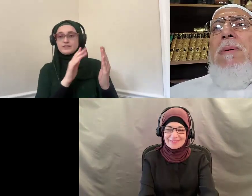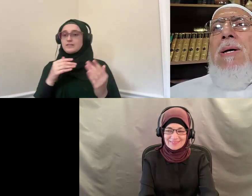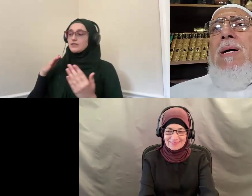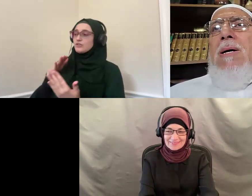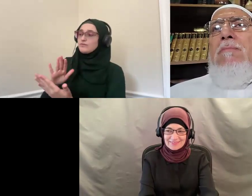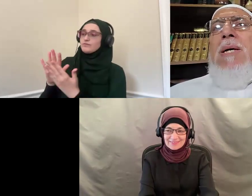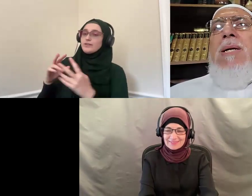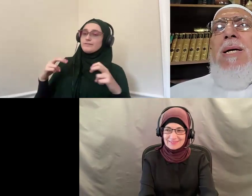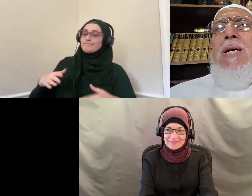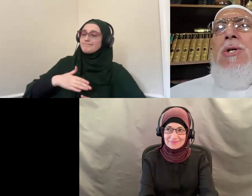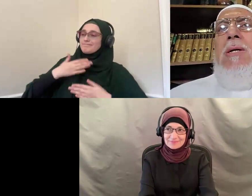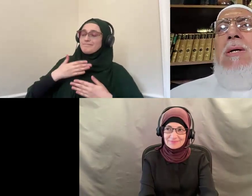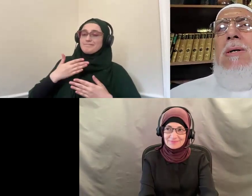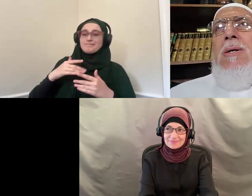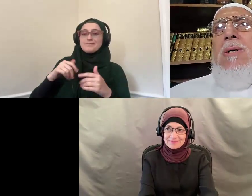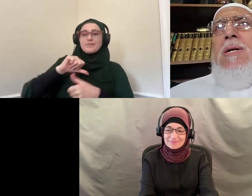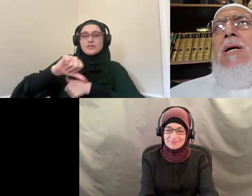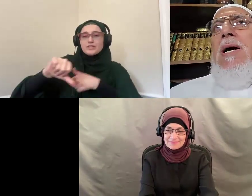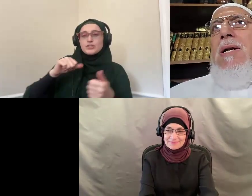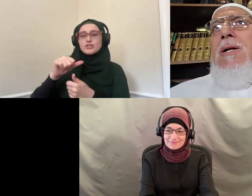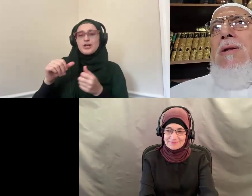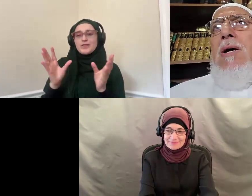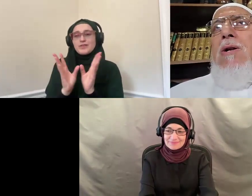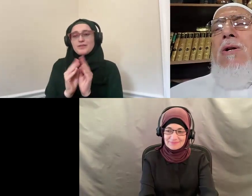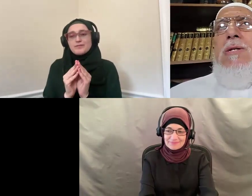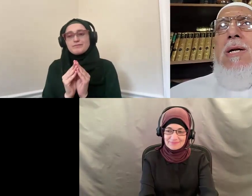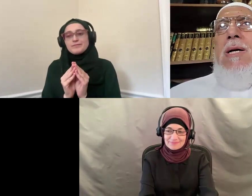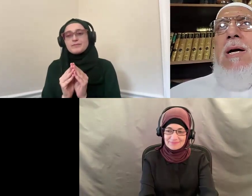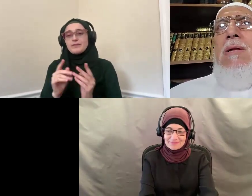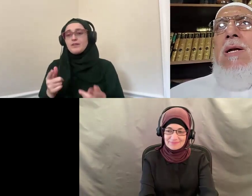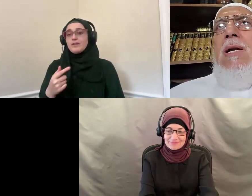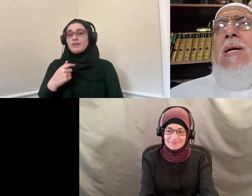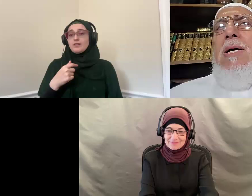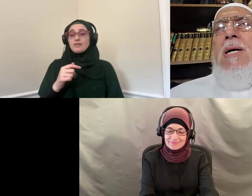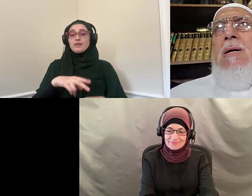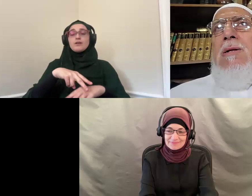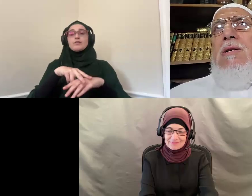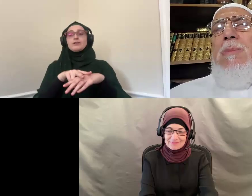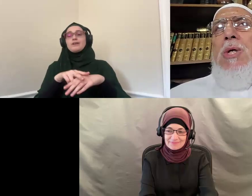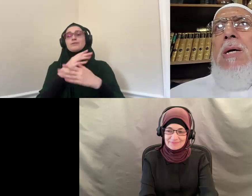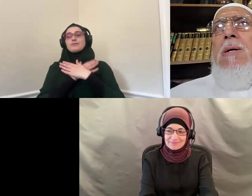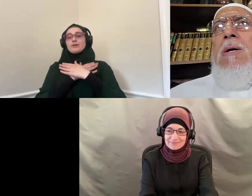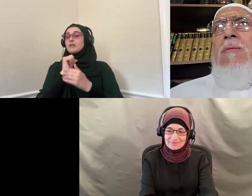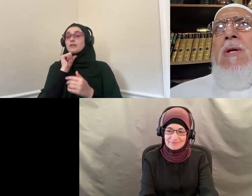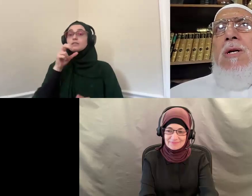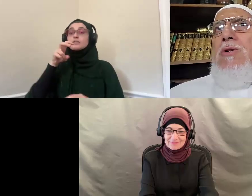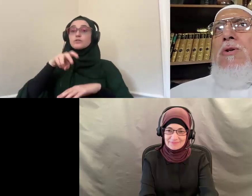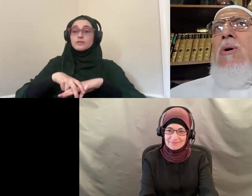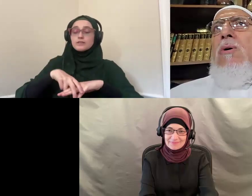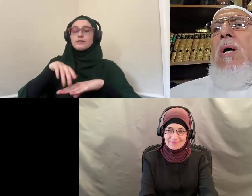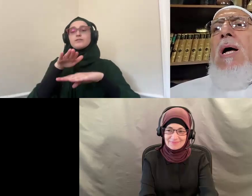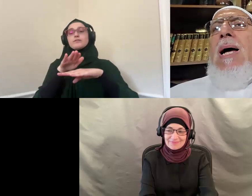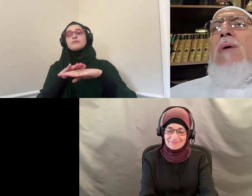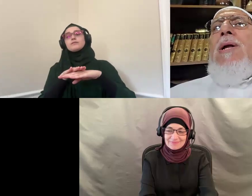be happy meeting each other, reclining. They are not sitting. And the reclining description here is